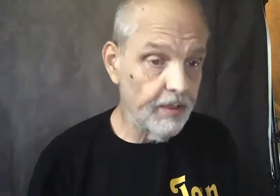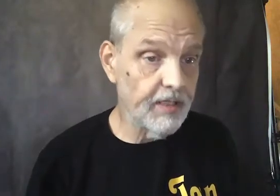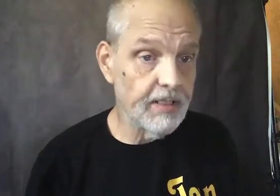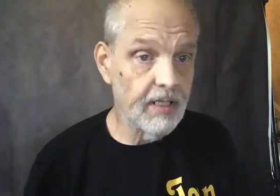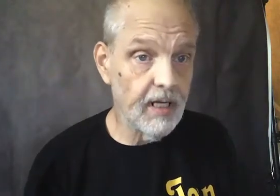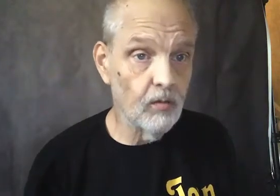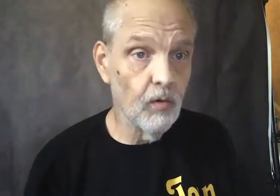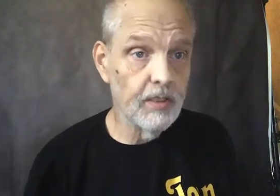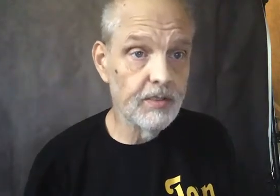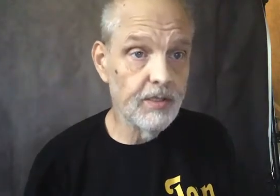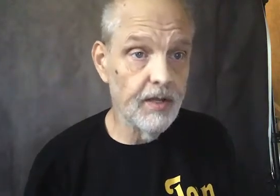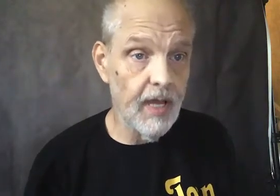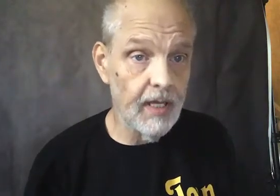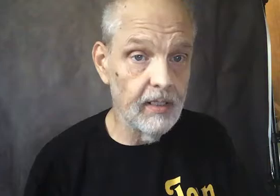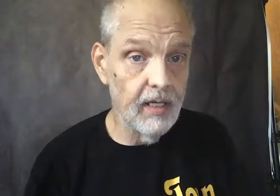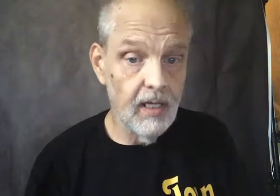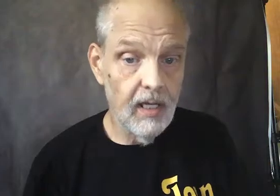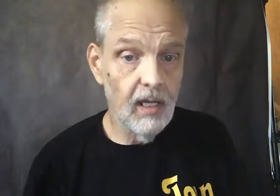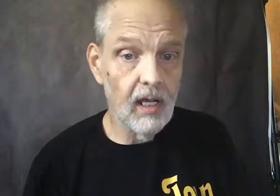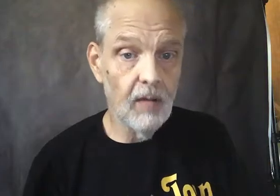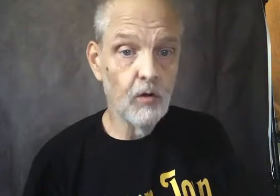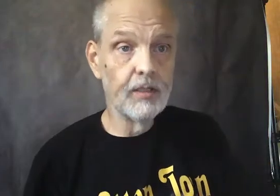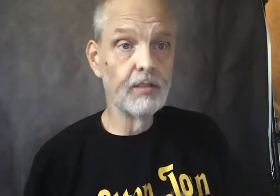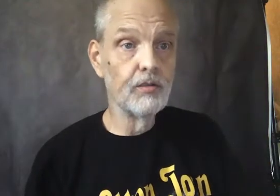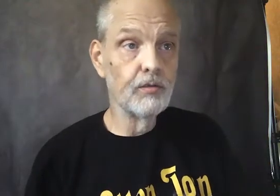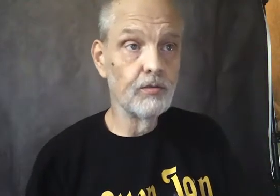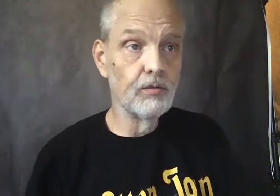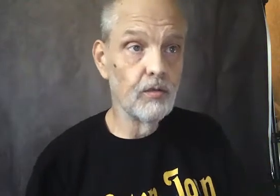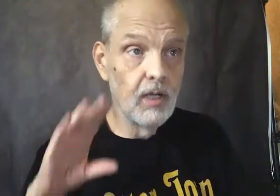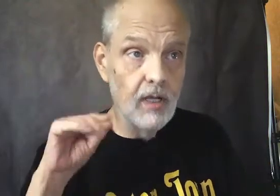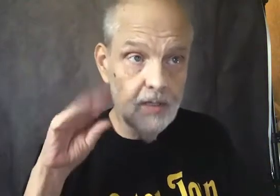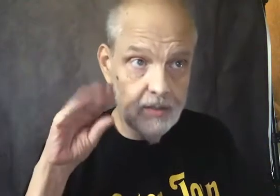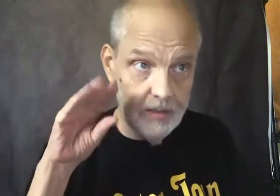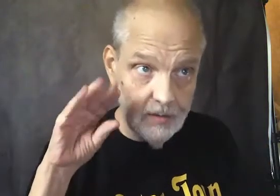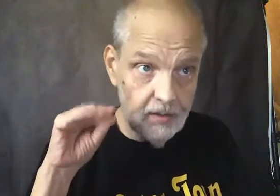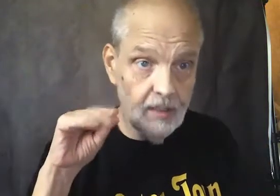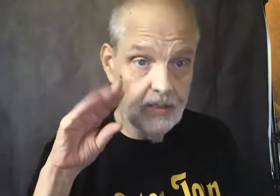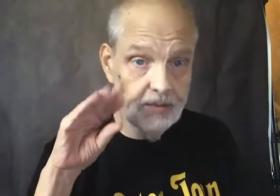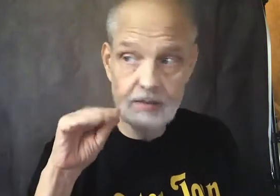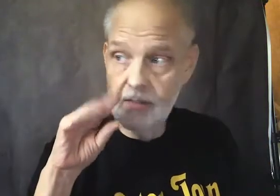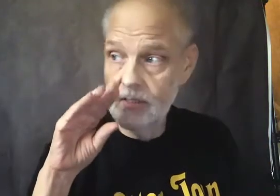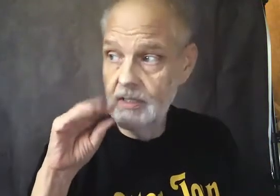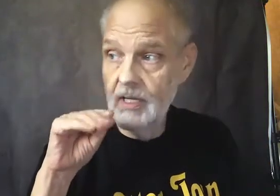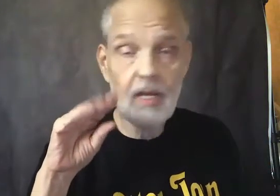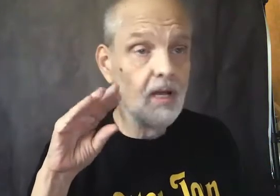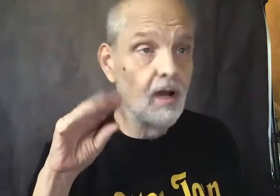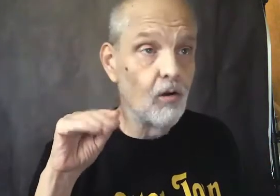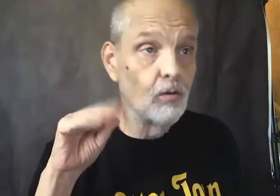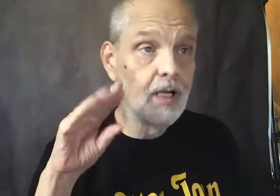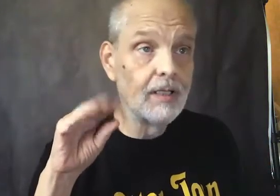that I sent out was that I'm going to do this a whole lot